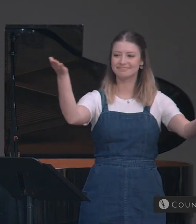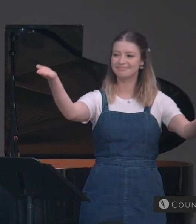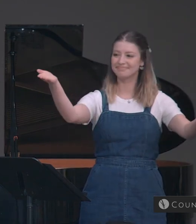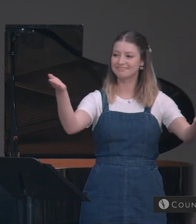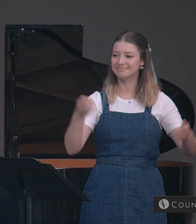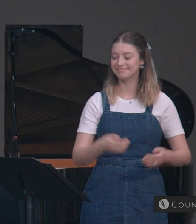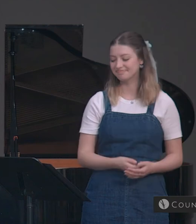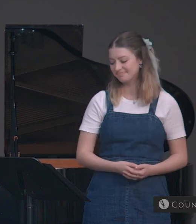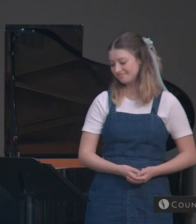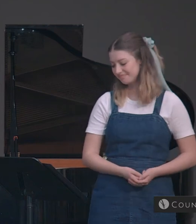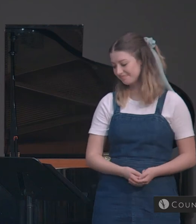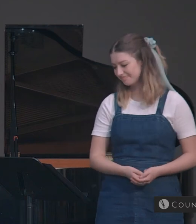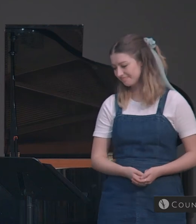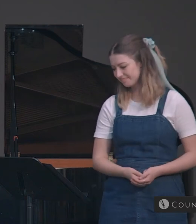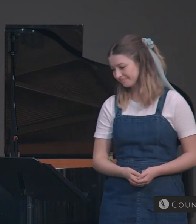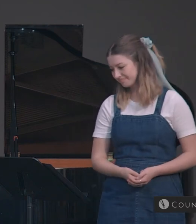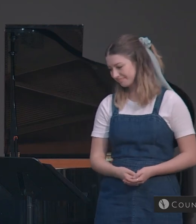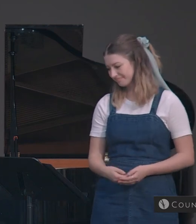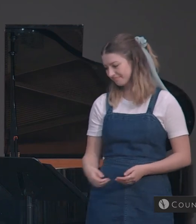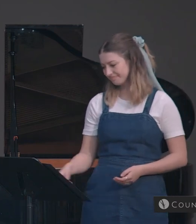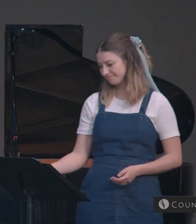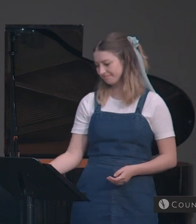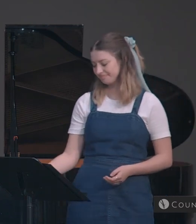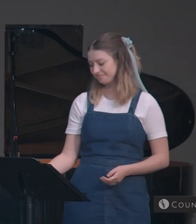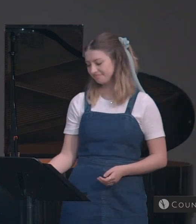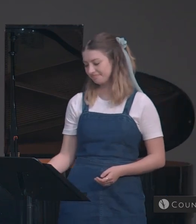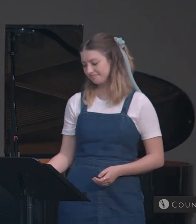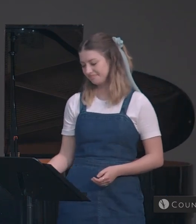art present